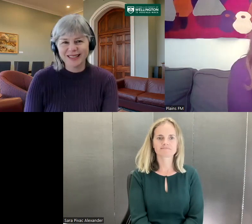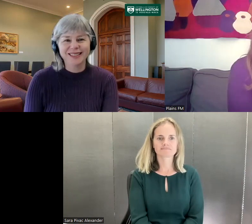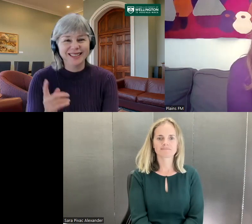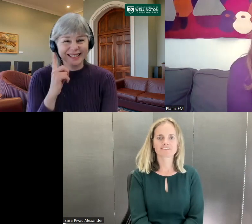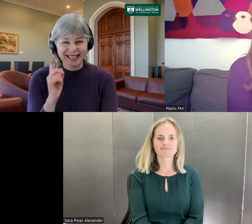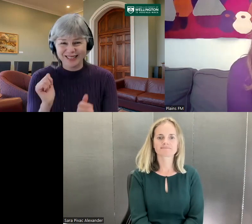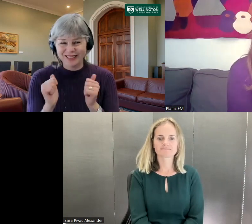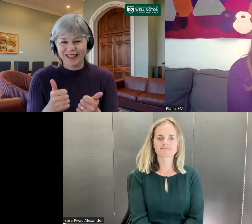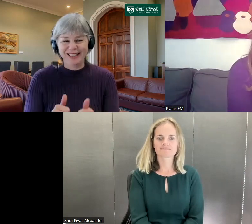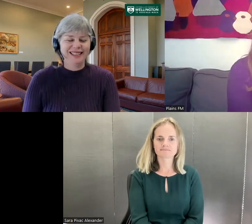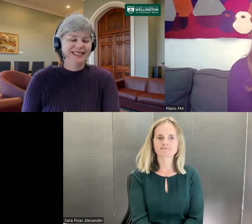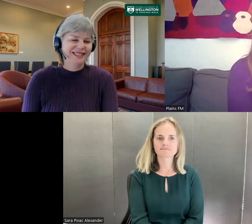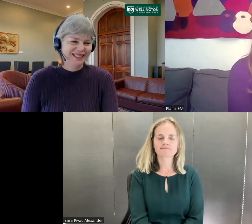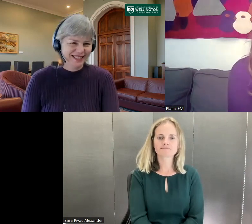great.